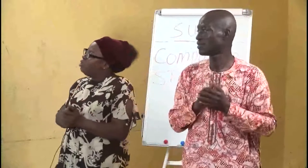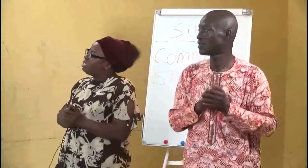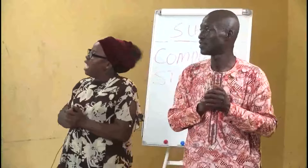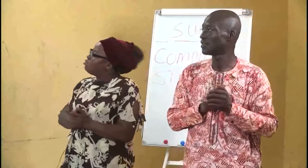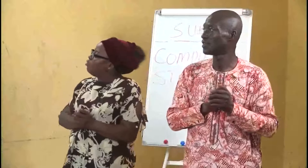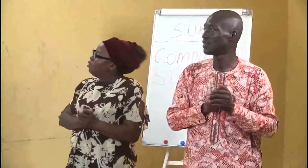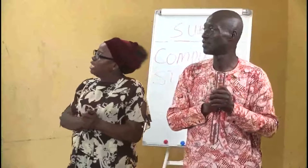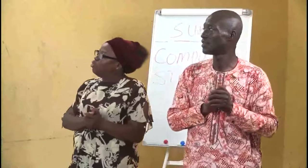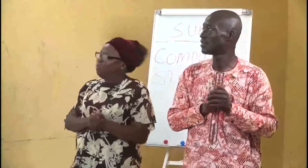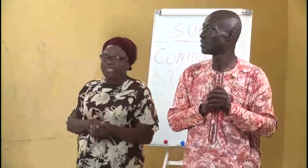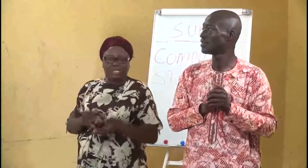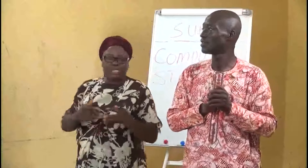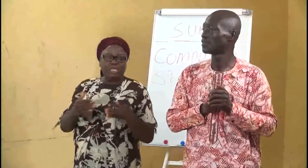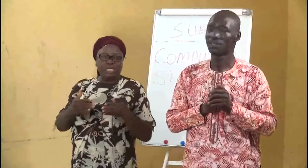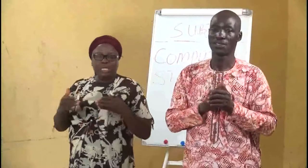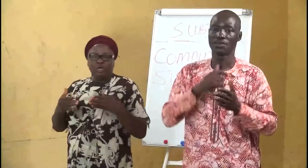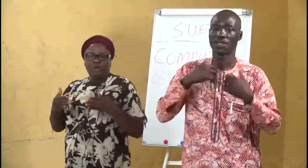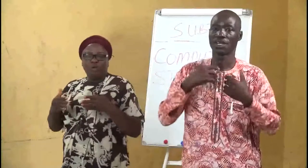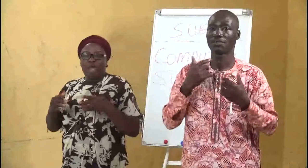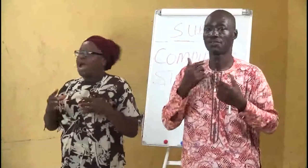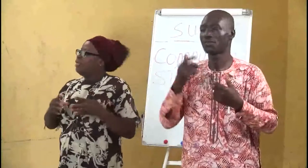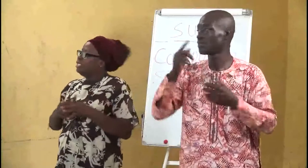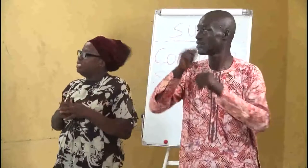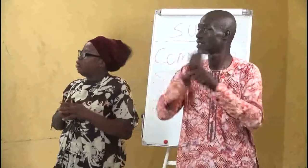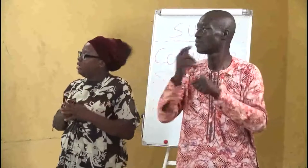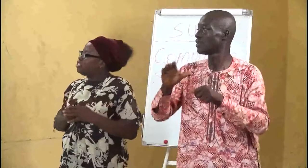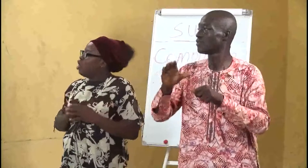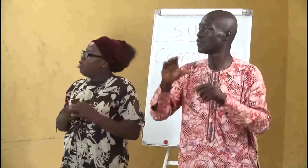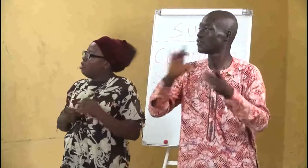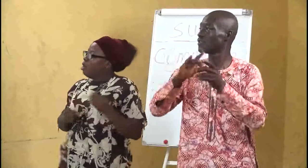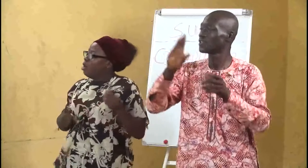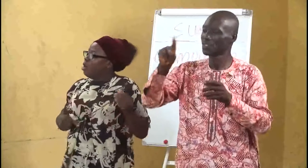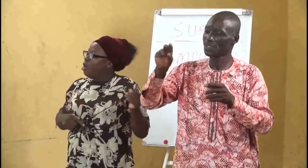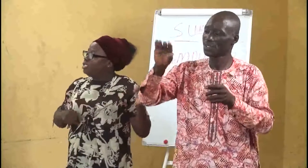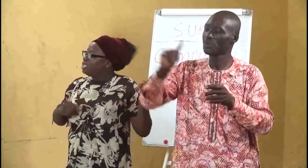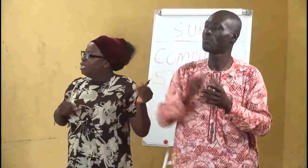Now, types of connector ports. By having the connector